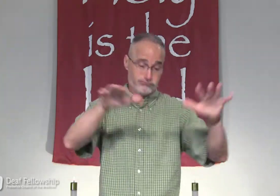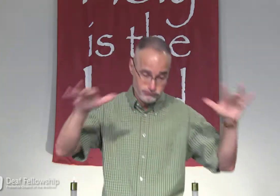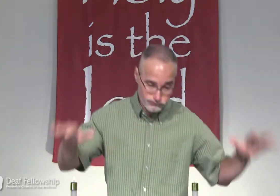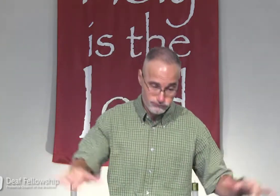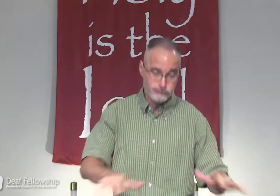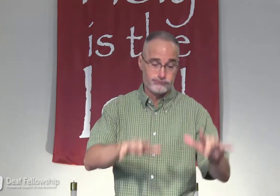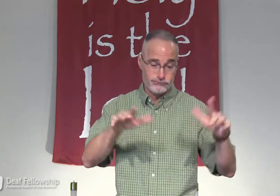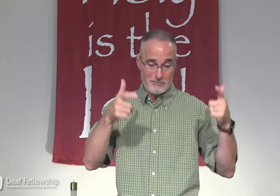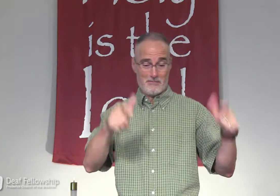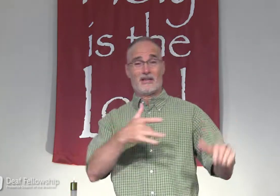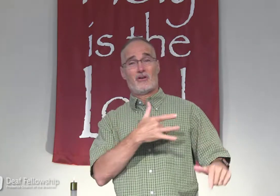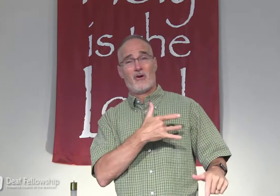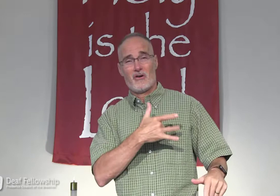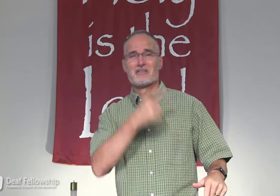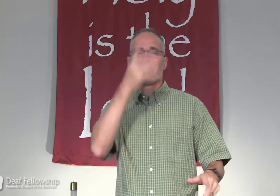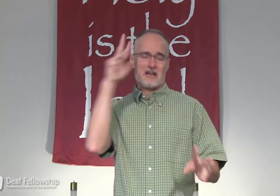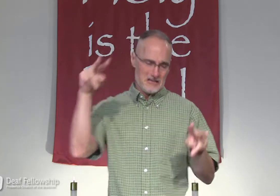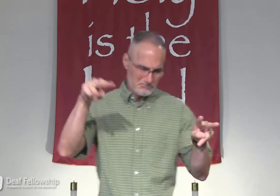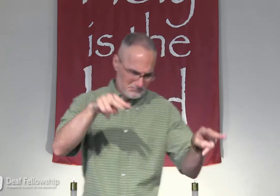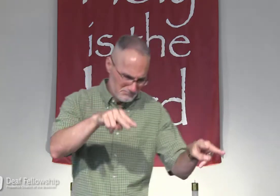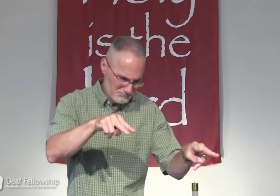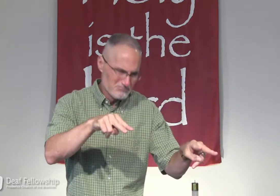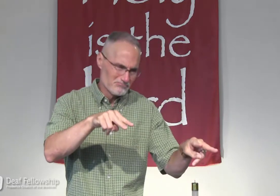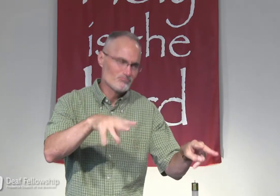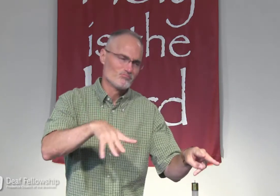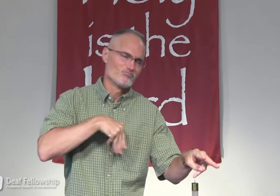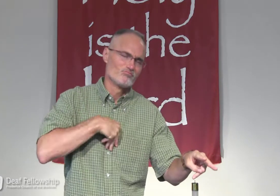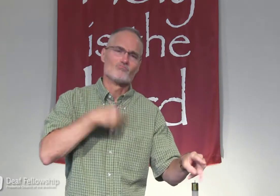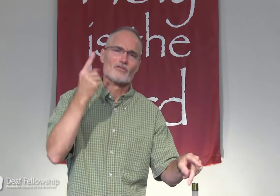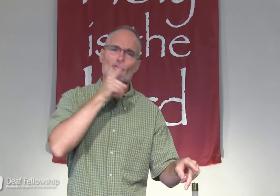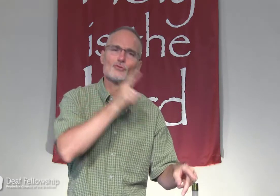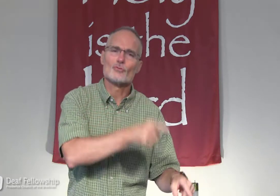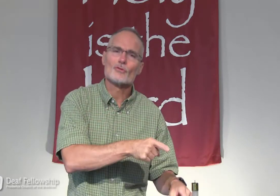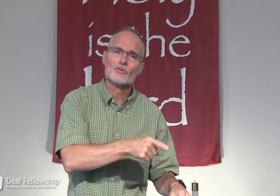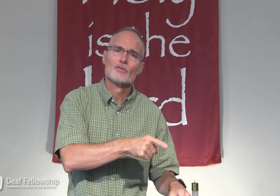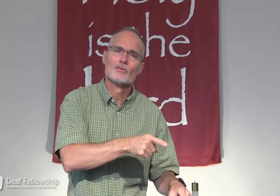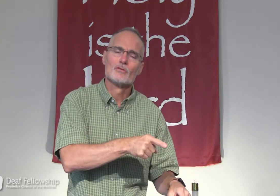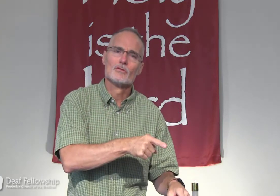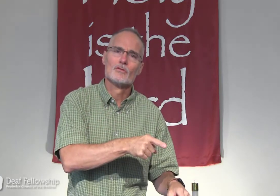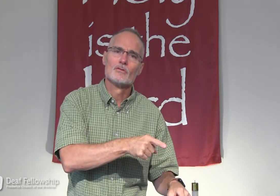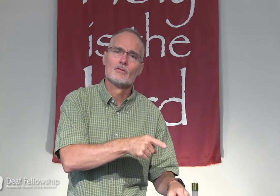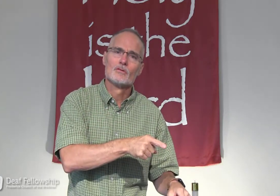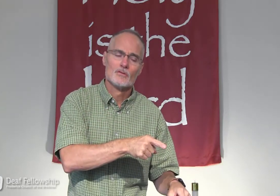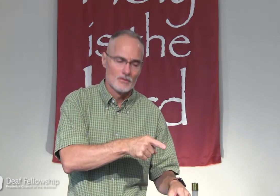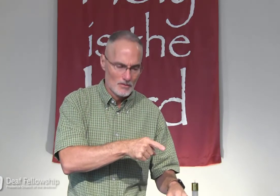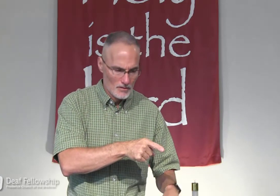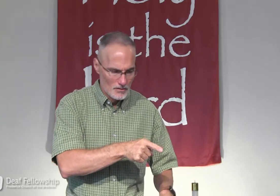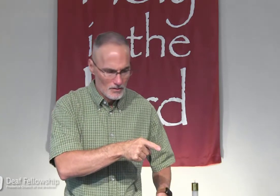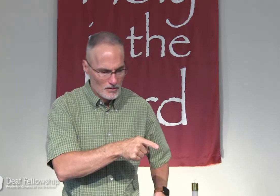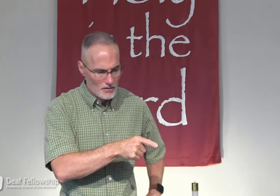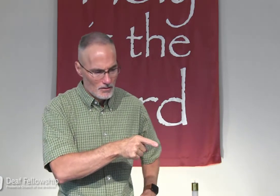Or, you know, he did a lot of good. He had a really big heart. I think God will accept